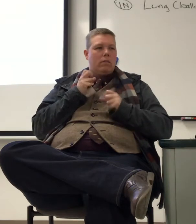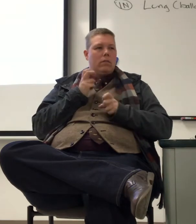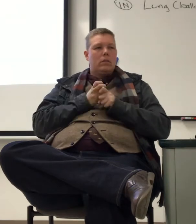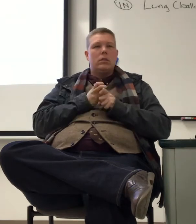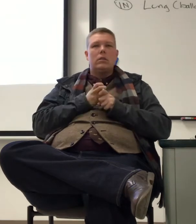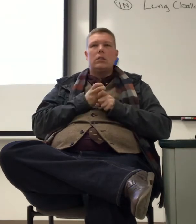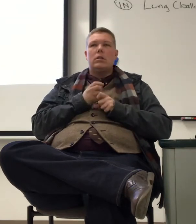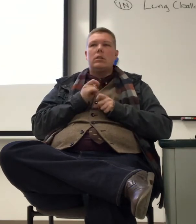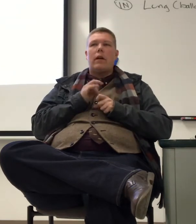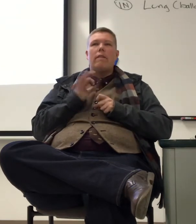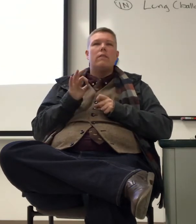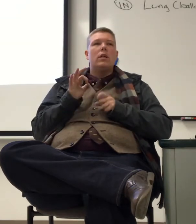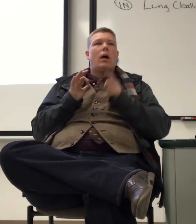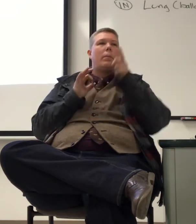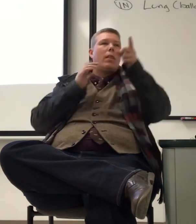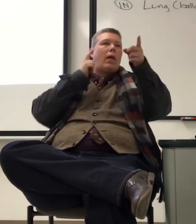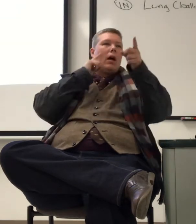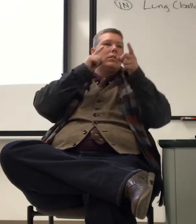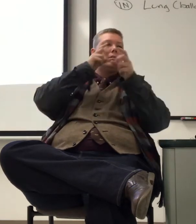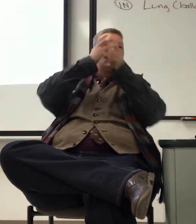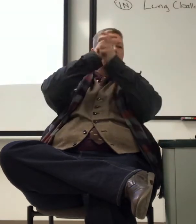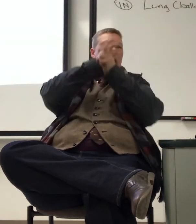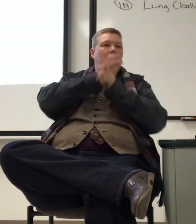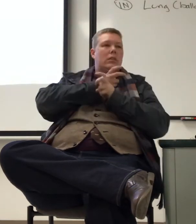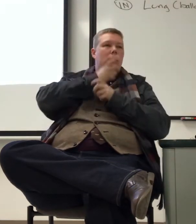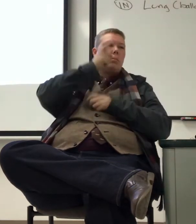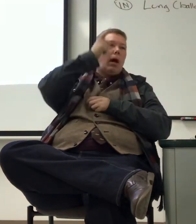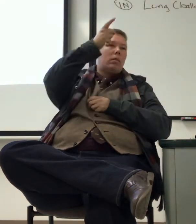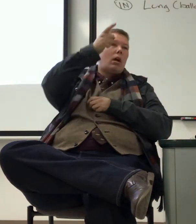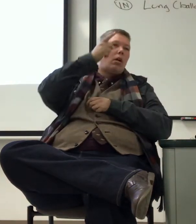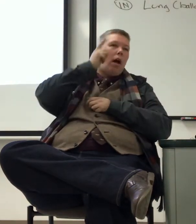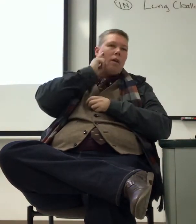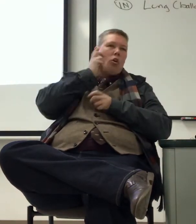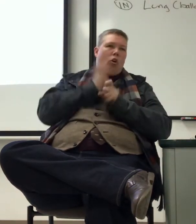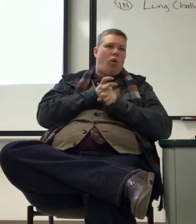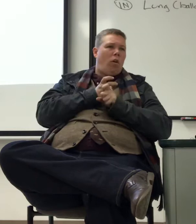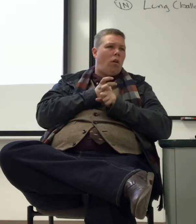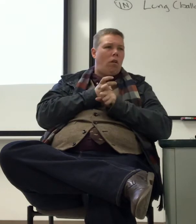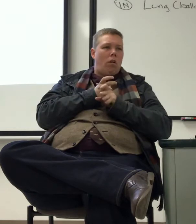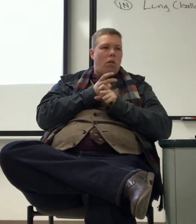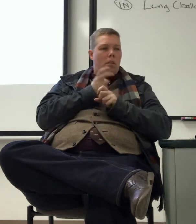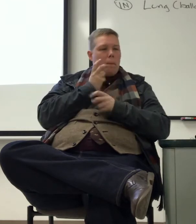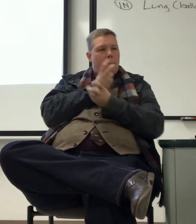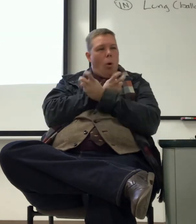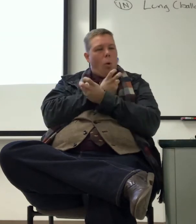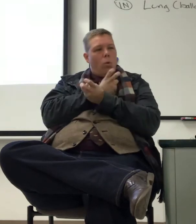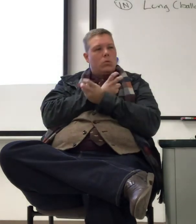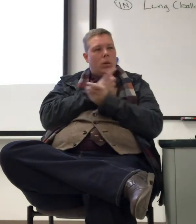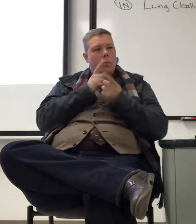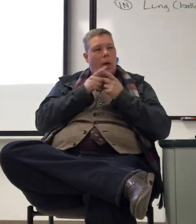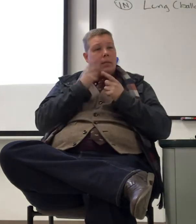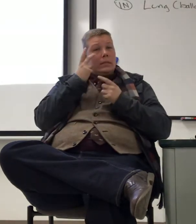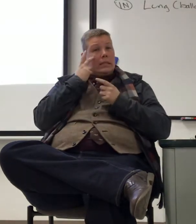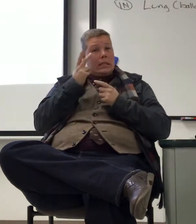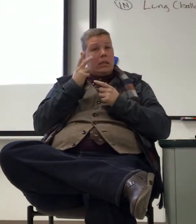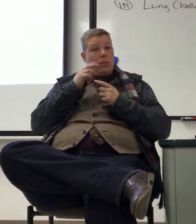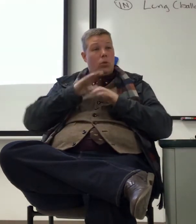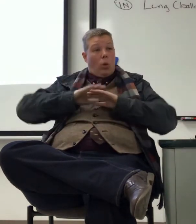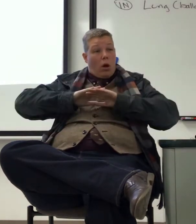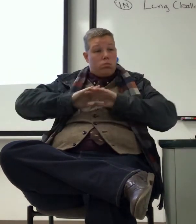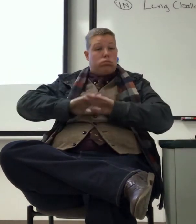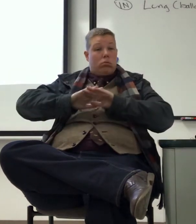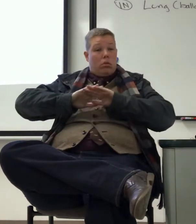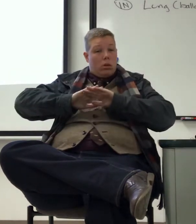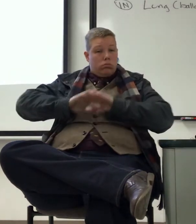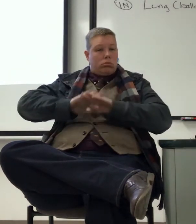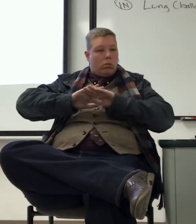skeletons back there. I've seen paramedic students give chest compressions to cadavers, and if you do it correctly, you break